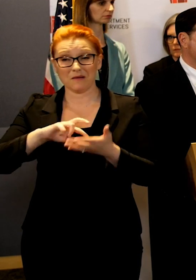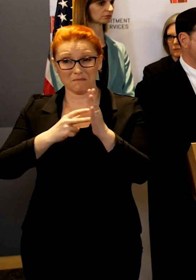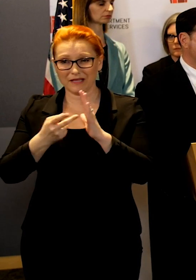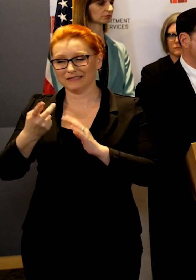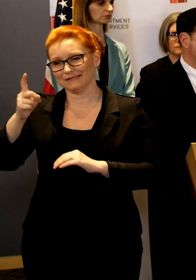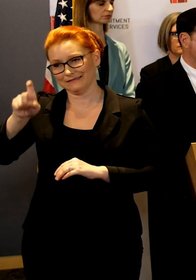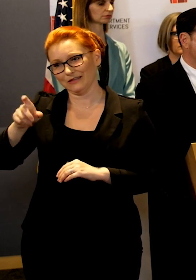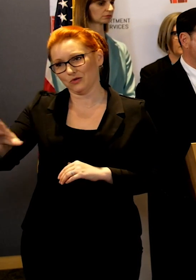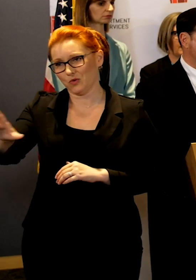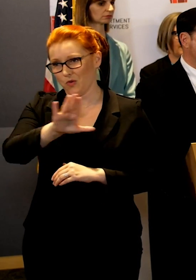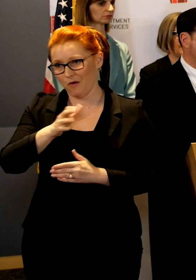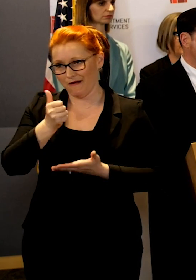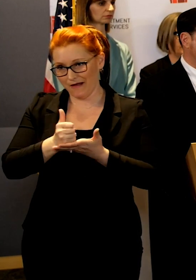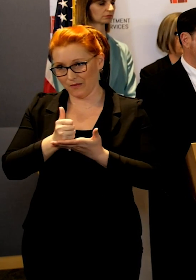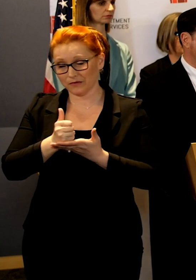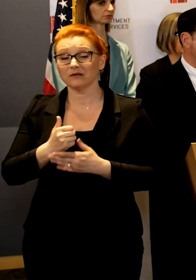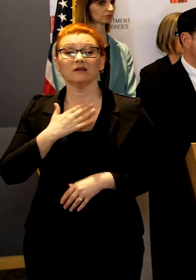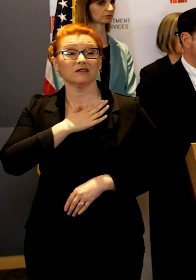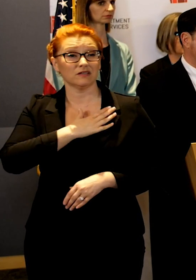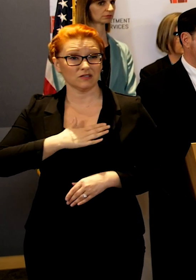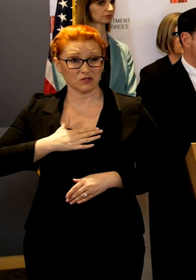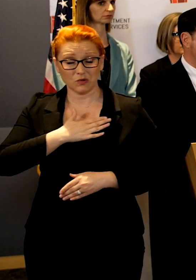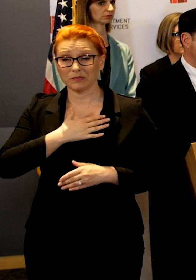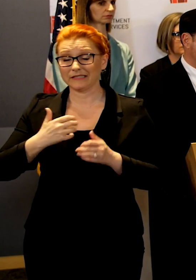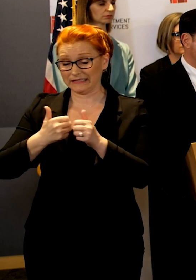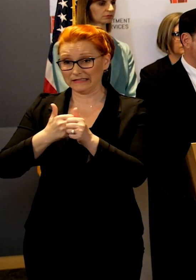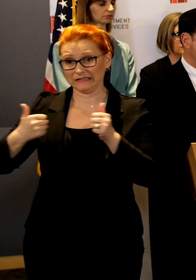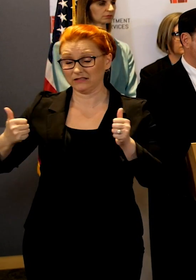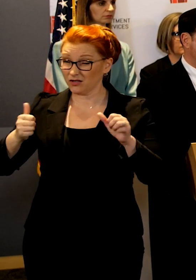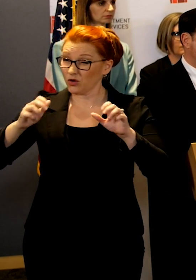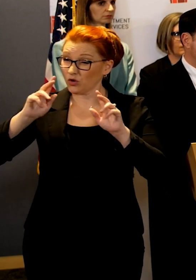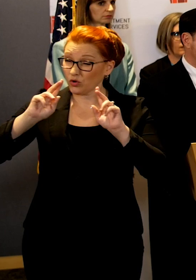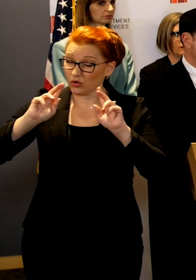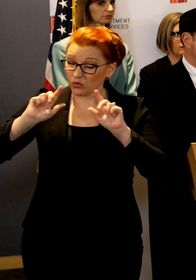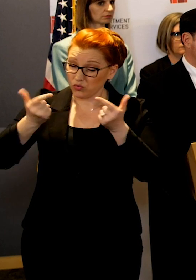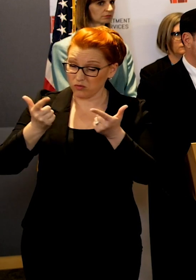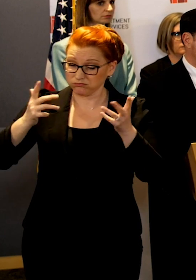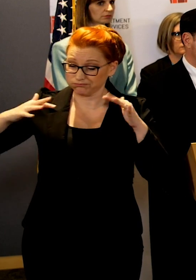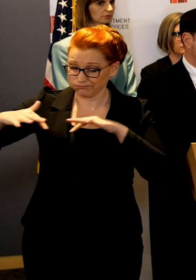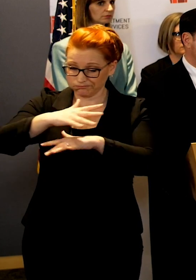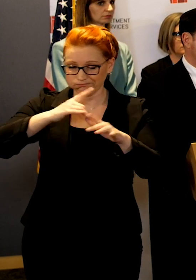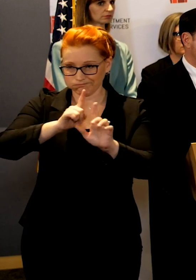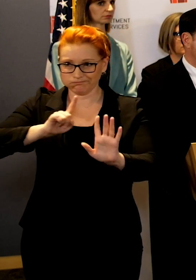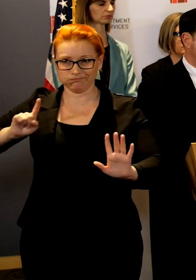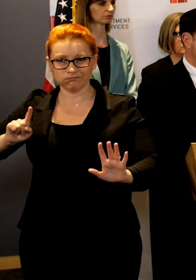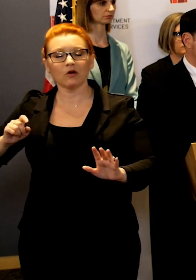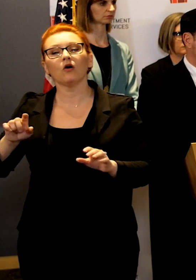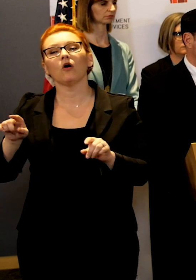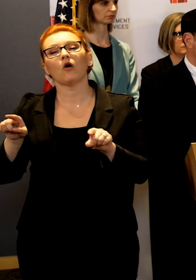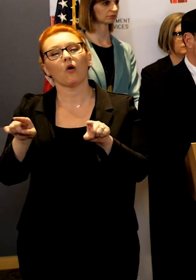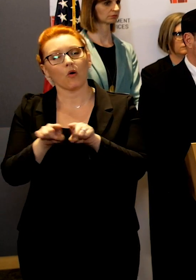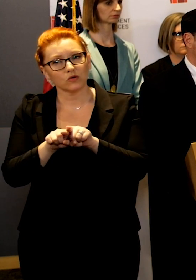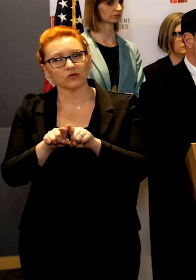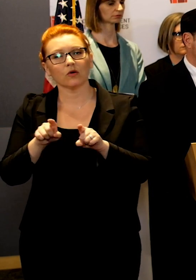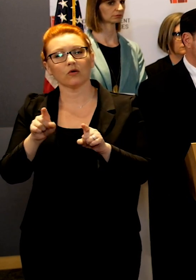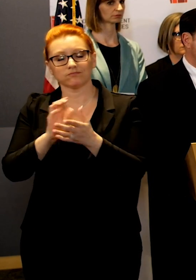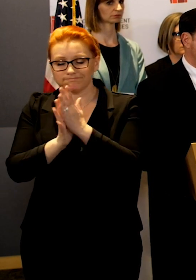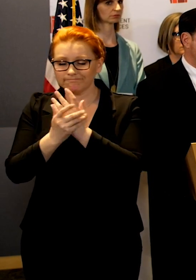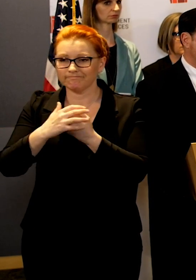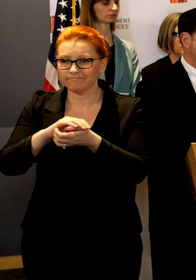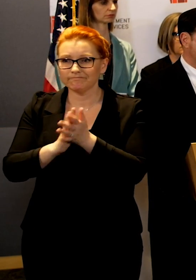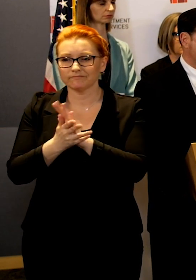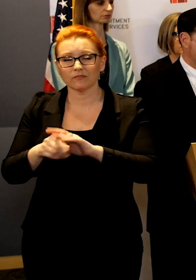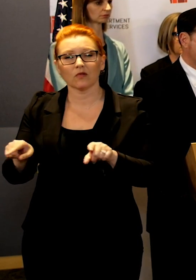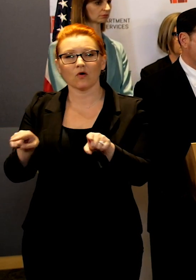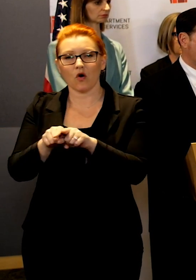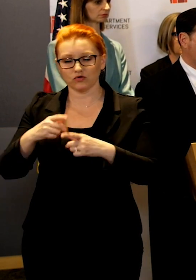heard from Dr. Christ, please follow social distancing and other great hygiene around hand hygiene and respiratory etiquette to keep yourself